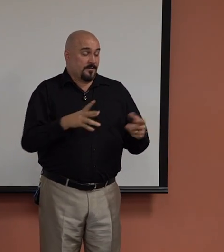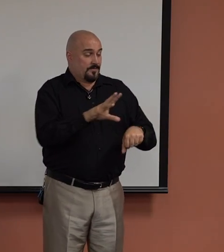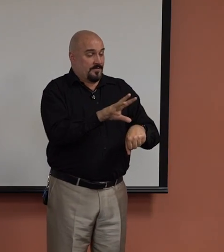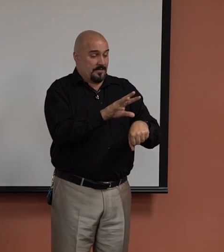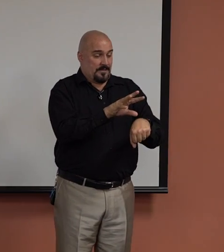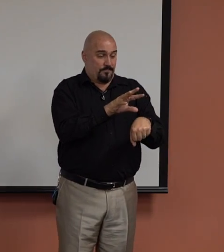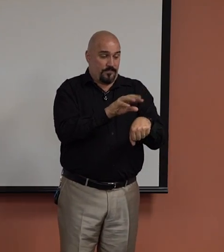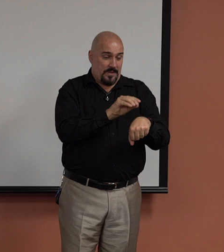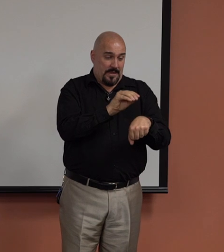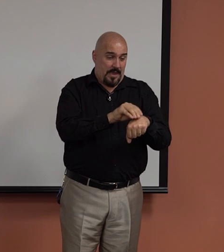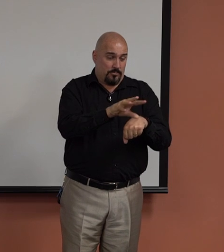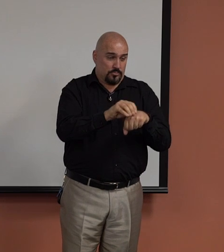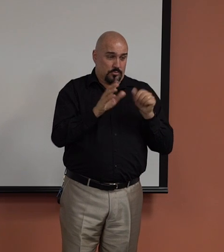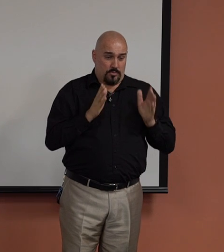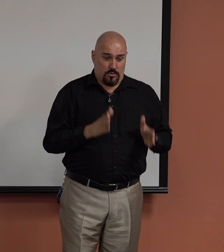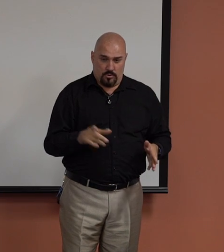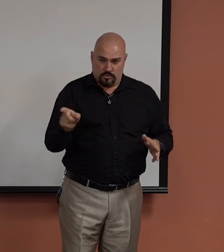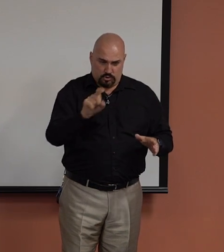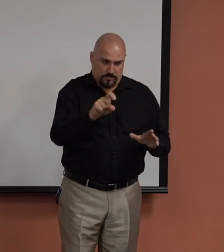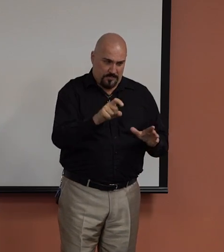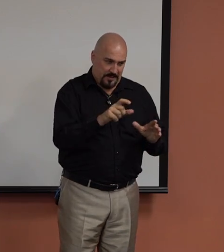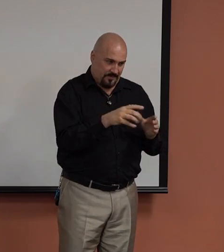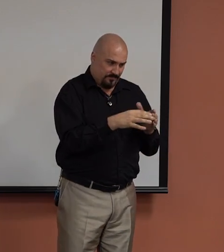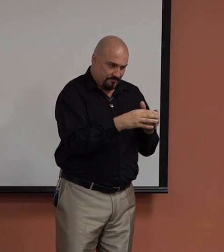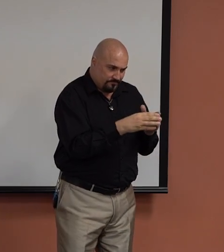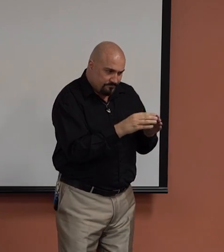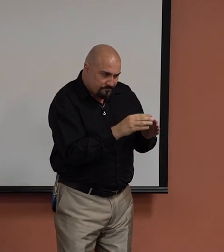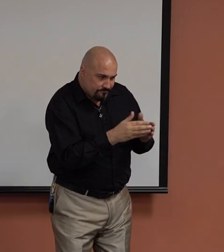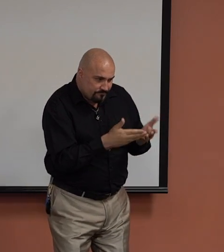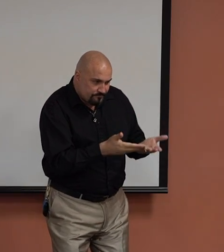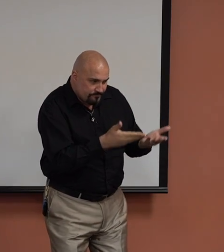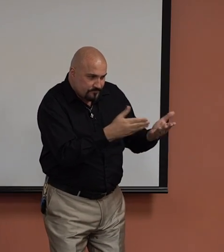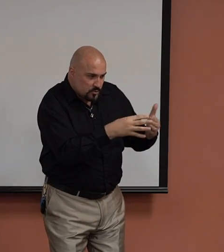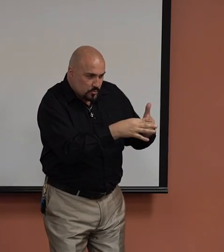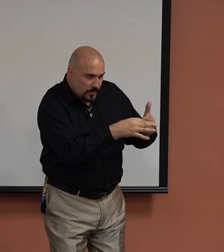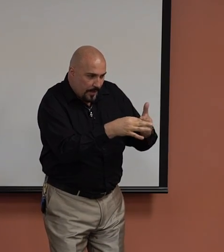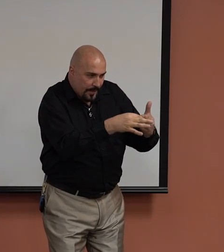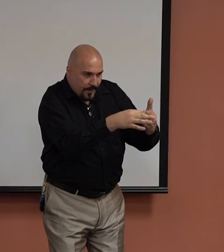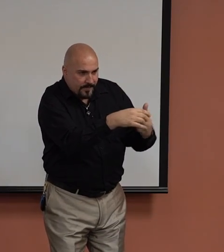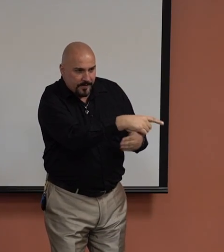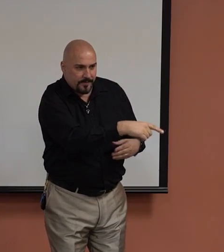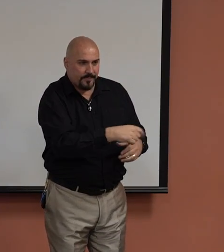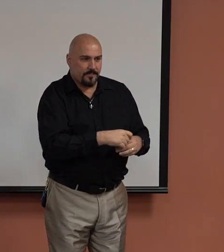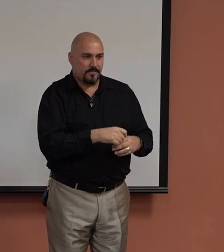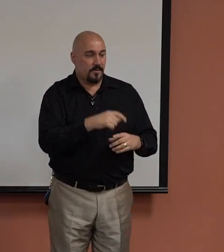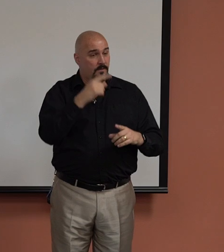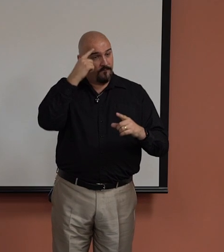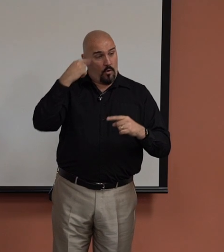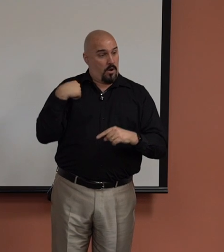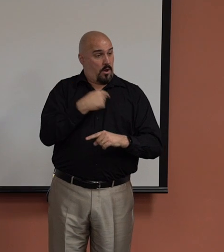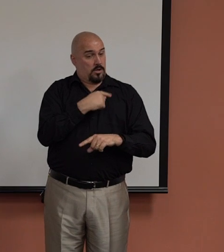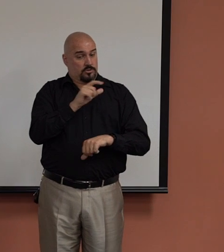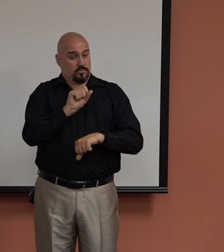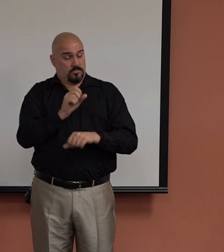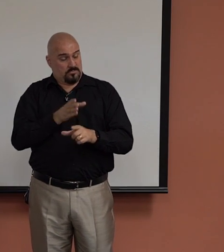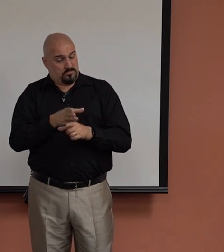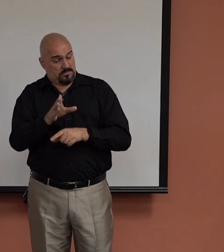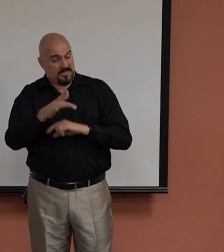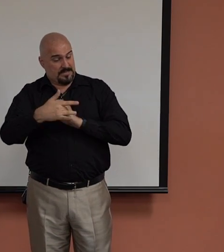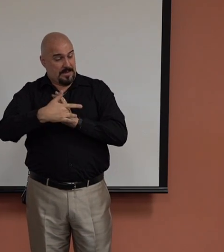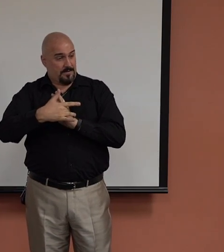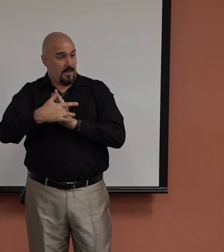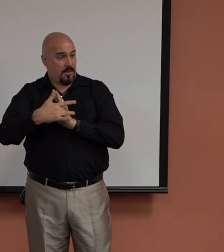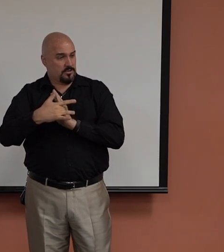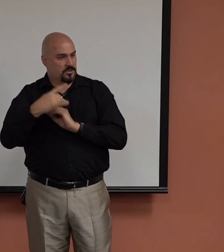able to really guide them in all that, you know, because we're in the side of a technologist, of course, you know, we would like to explore at the same time the